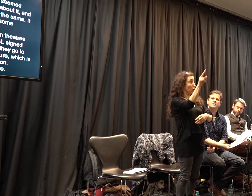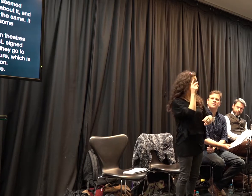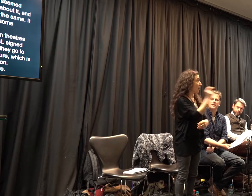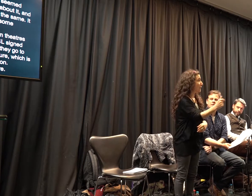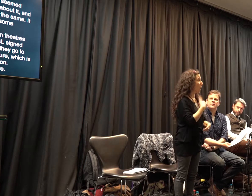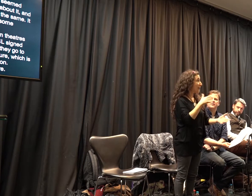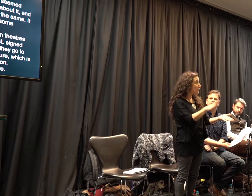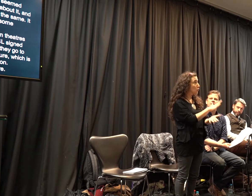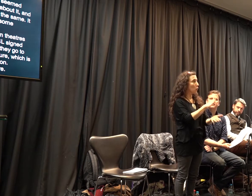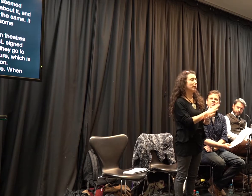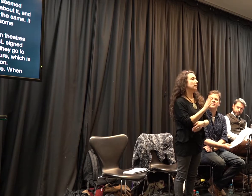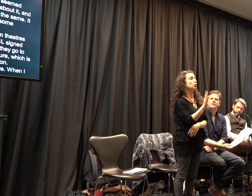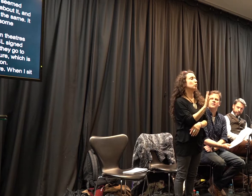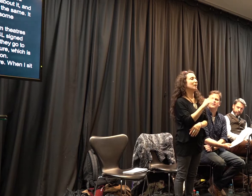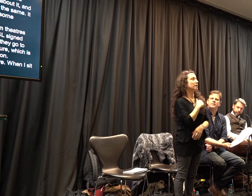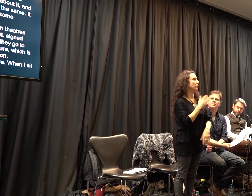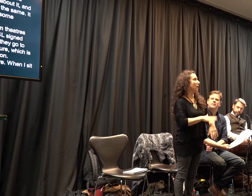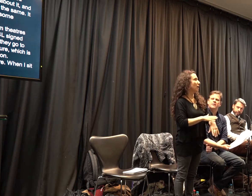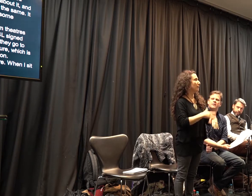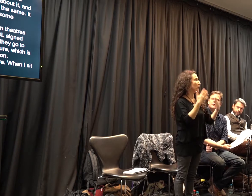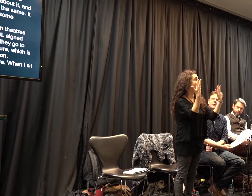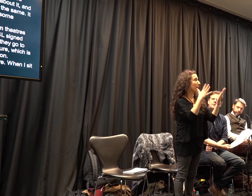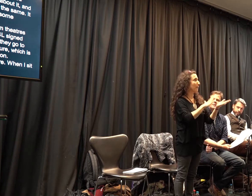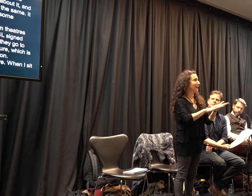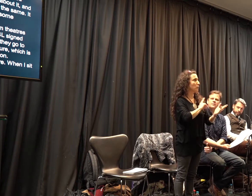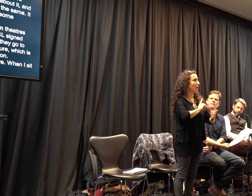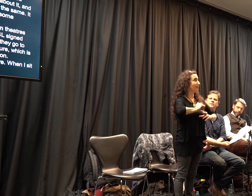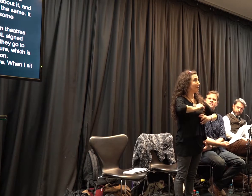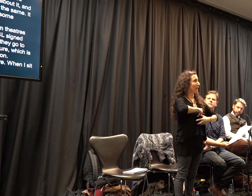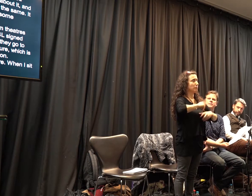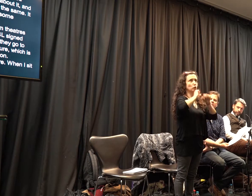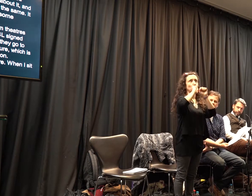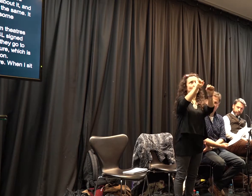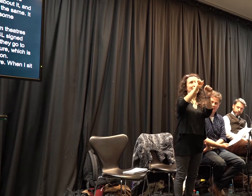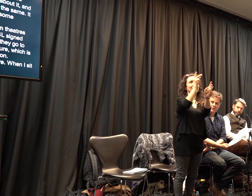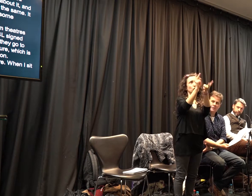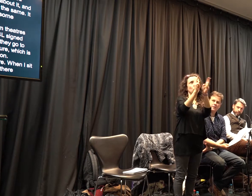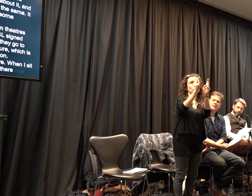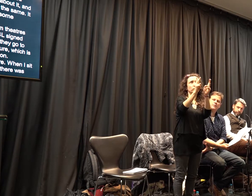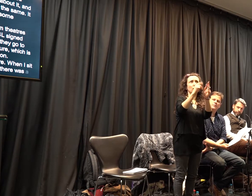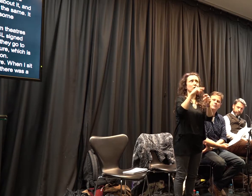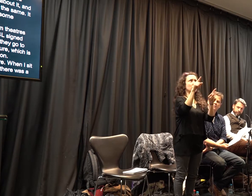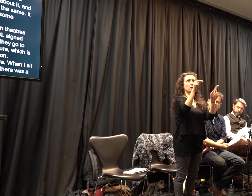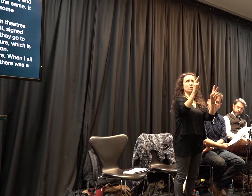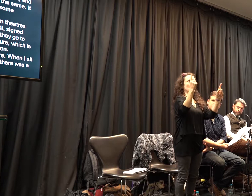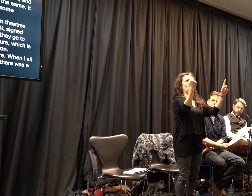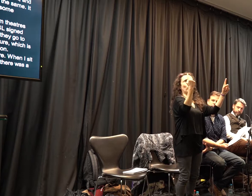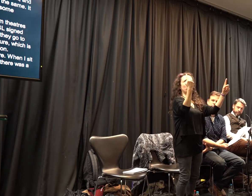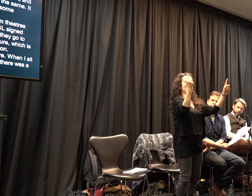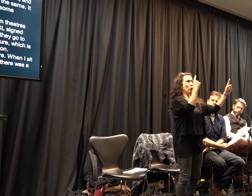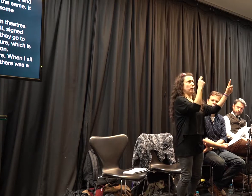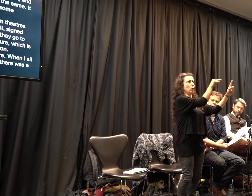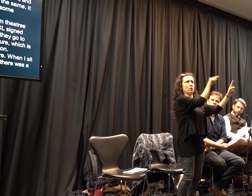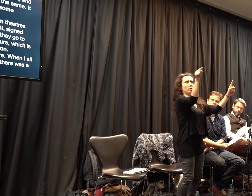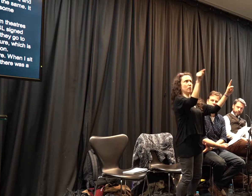When I sit in a theatre, do I enjoy it straight away when there's a sign language interpreter? No. I need about 10 minutes to adjust